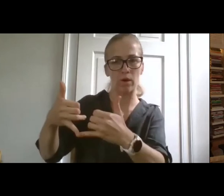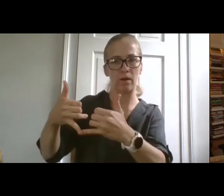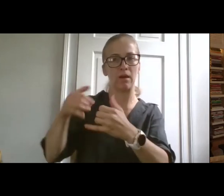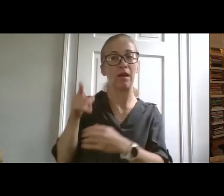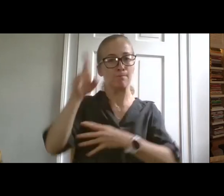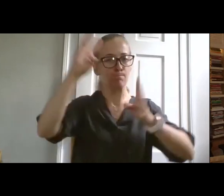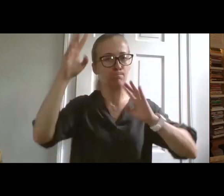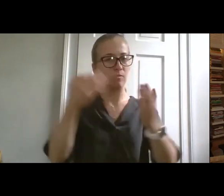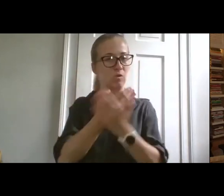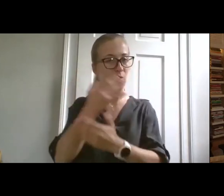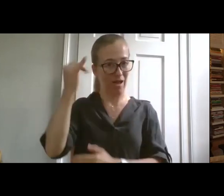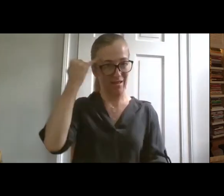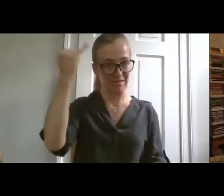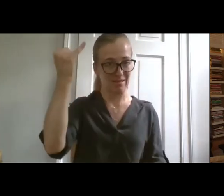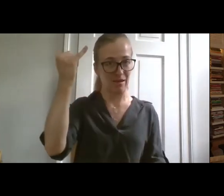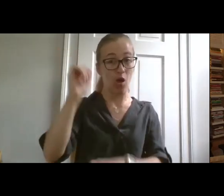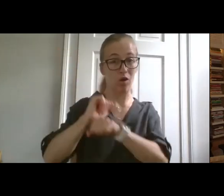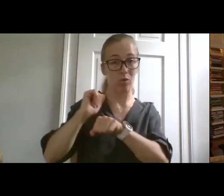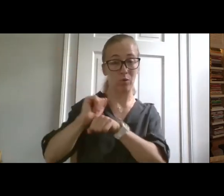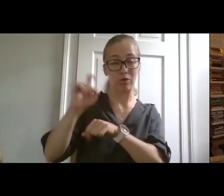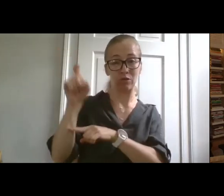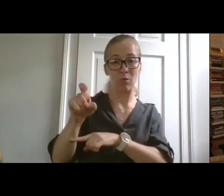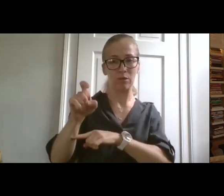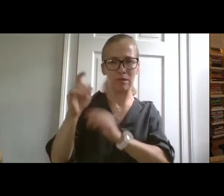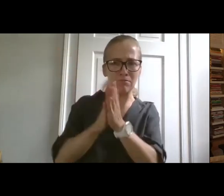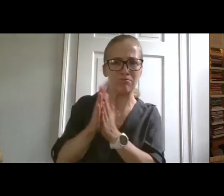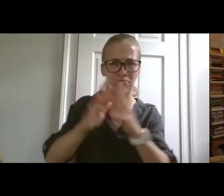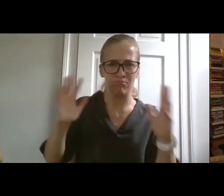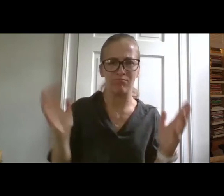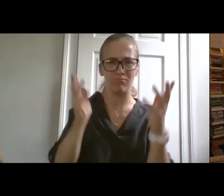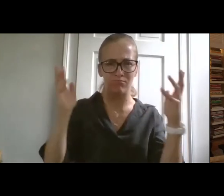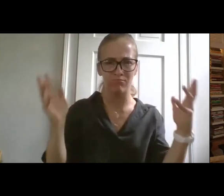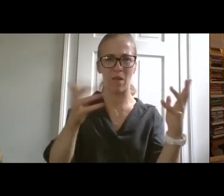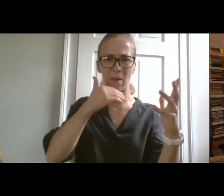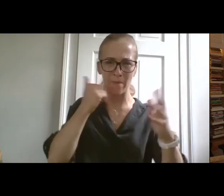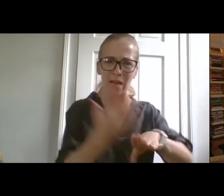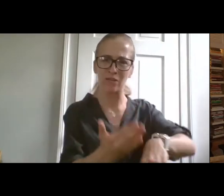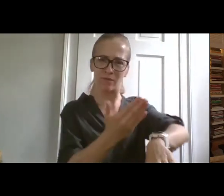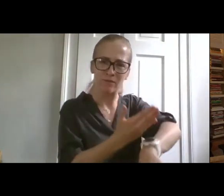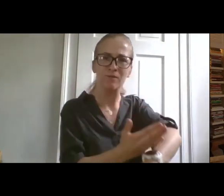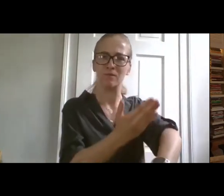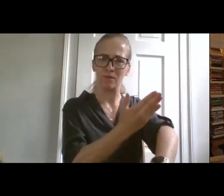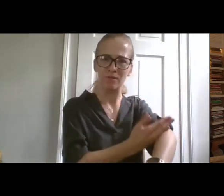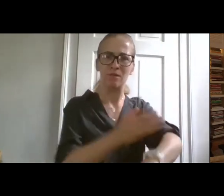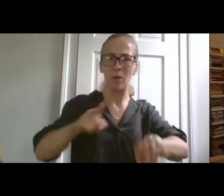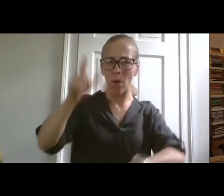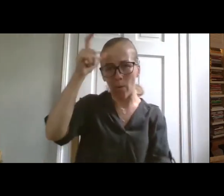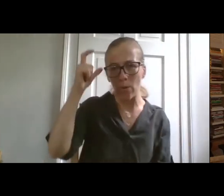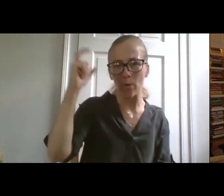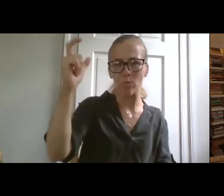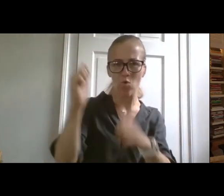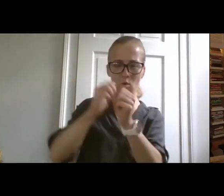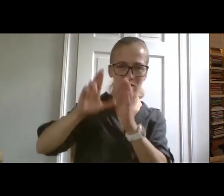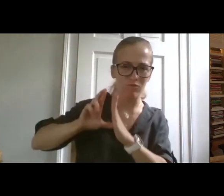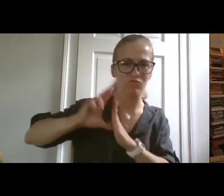new idea, work was supposed to encourage him to do better, to go to the moon, literally, with the rocket he